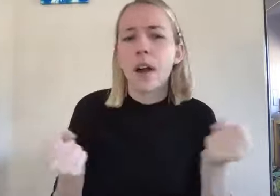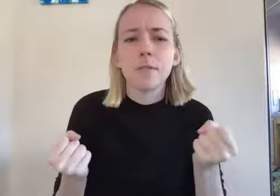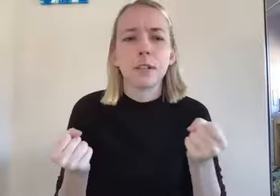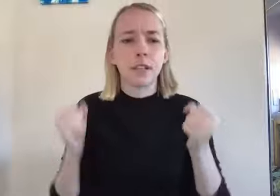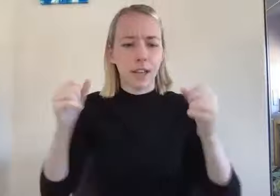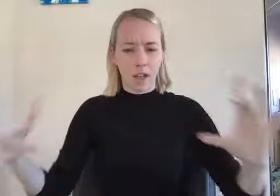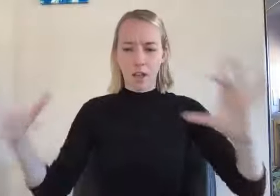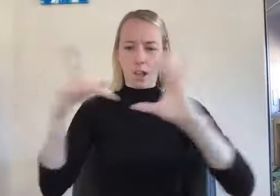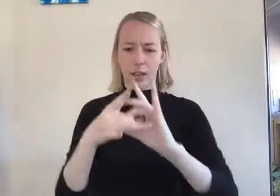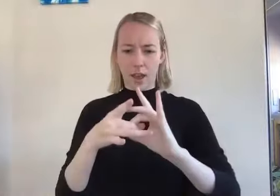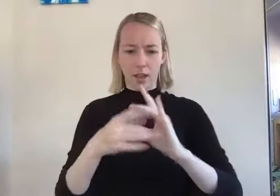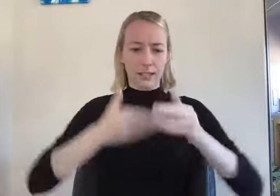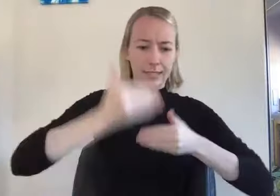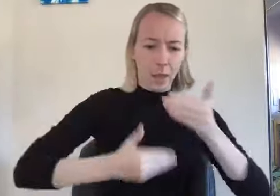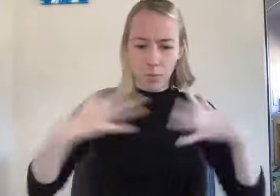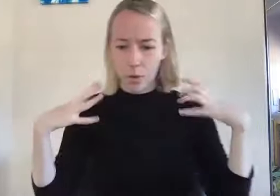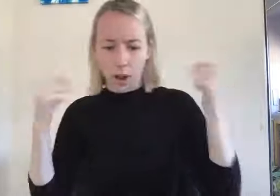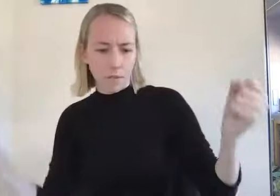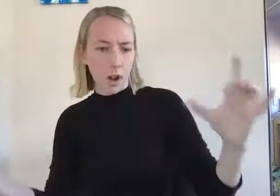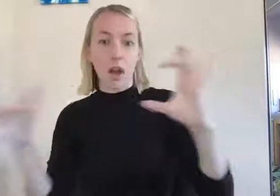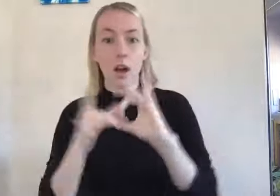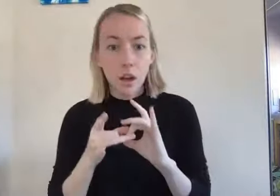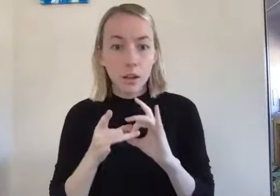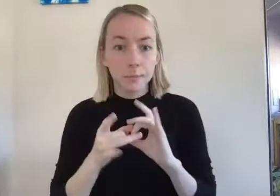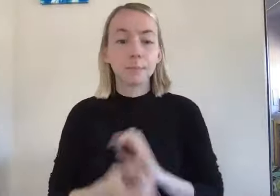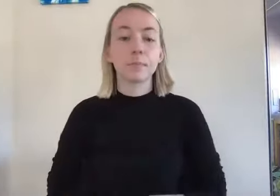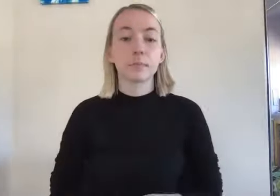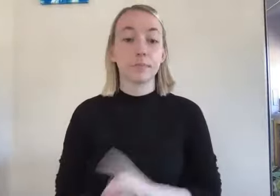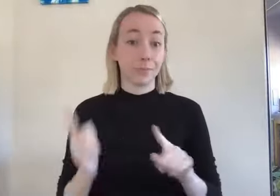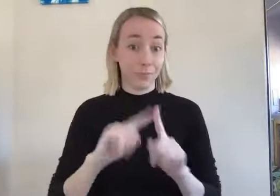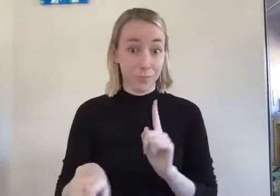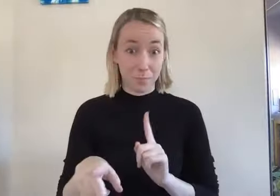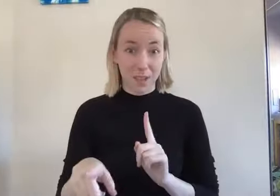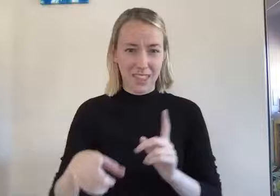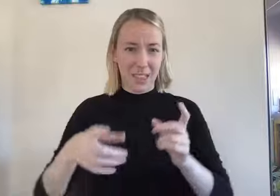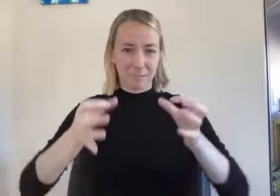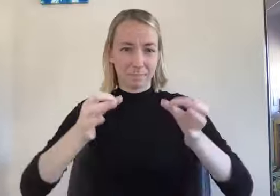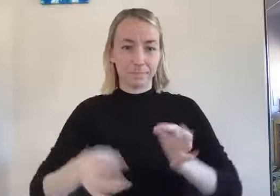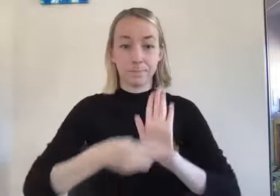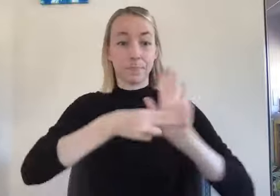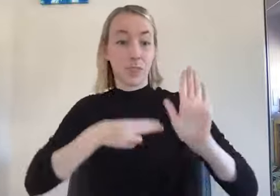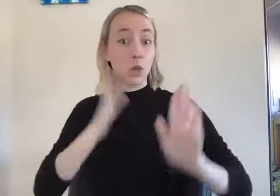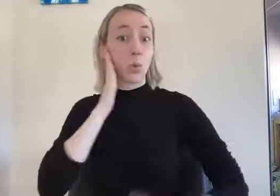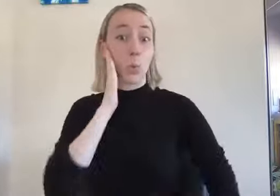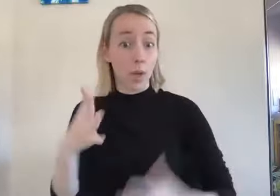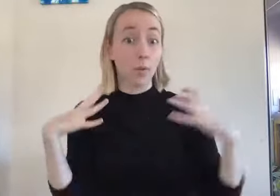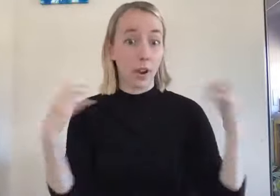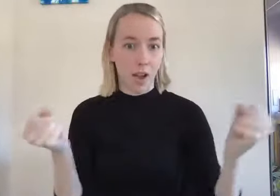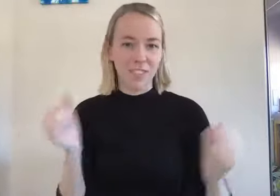to recover, to take the steps. And but that deal of you will recover, no one said that where I live.